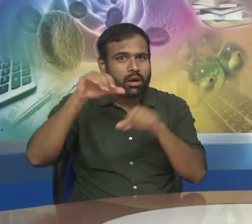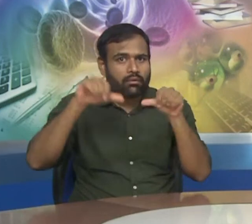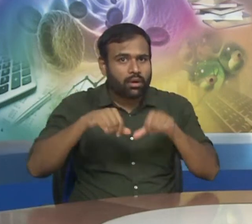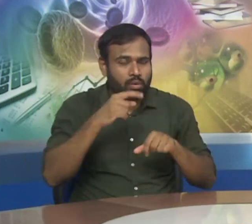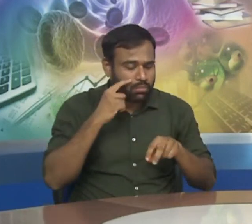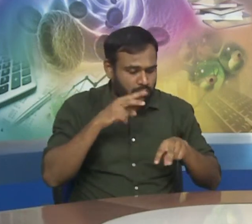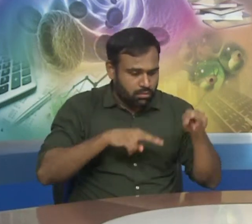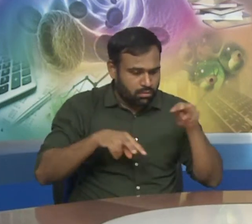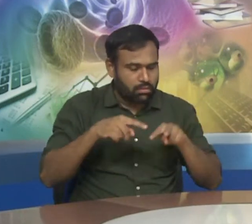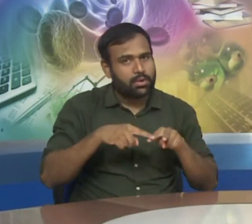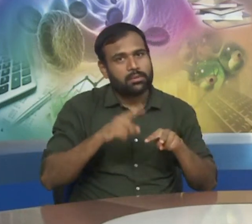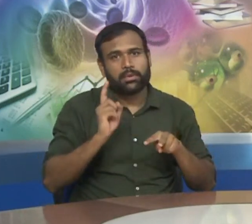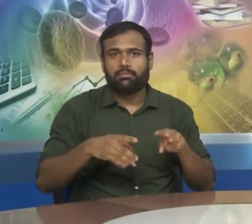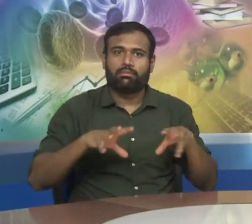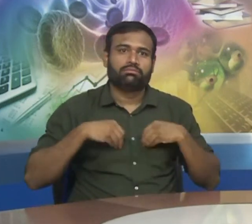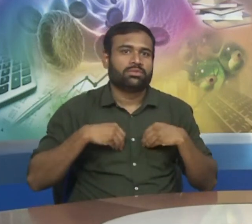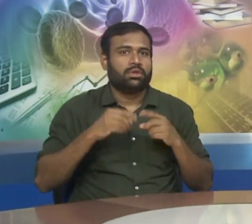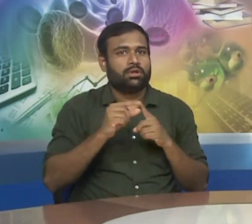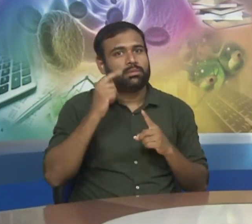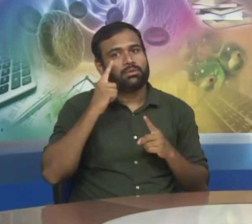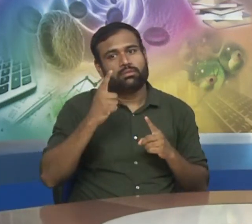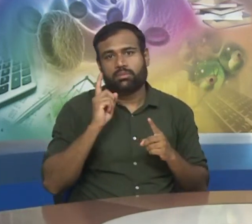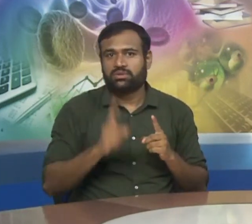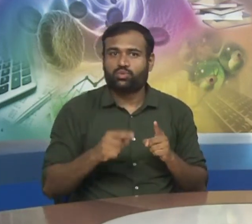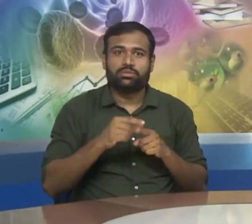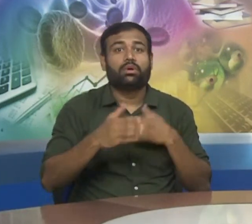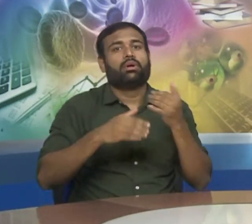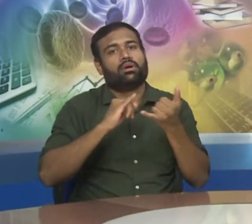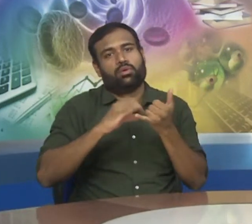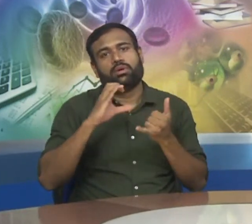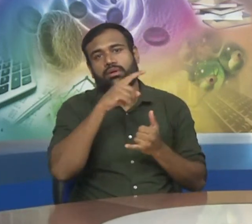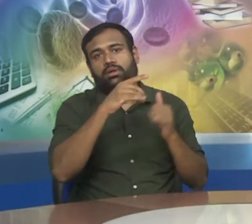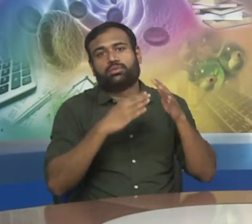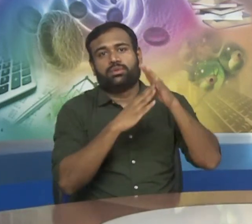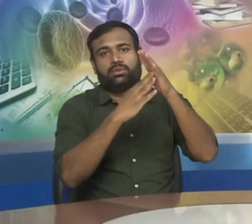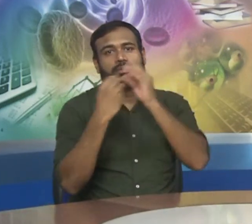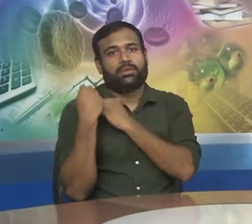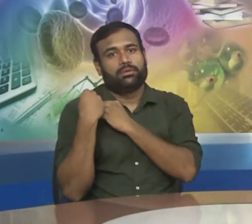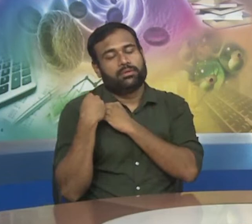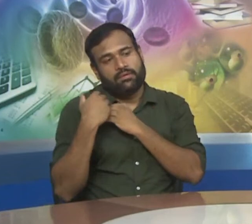and direct the hearing of the matter so that public interest may be protected.